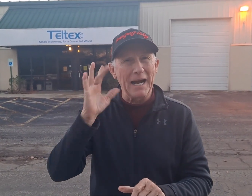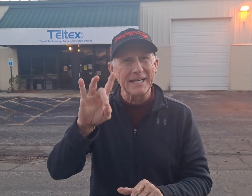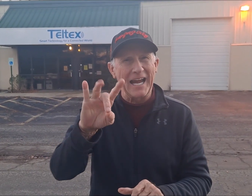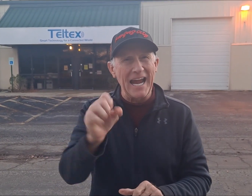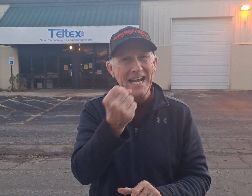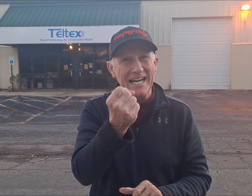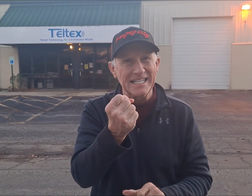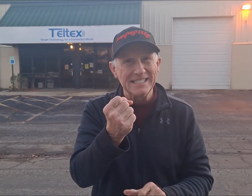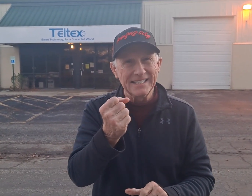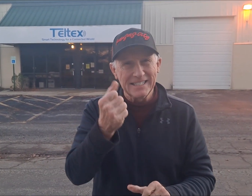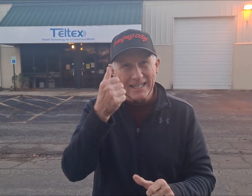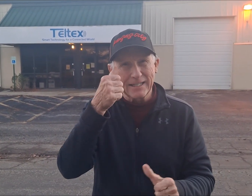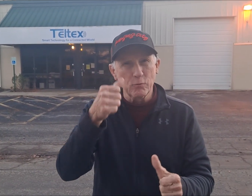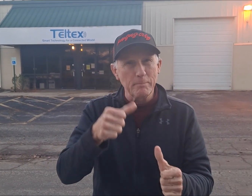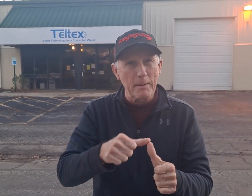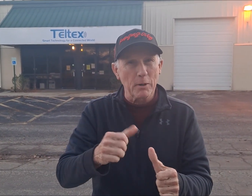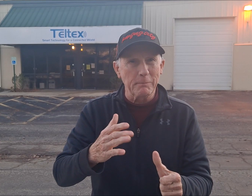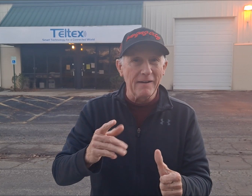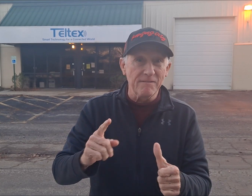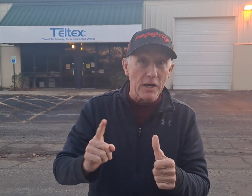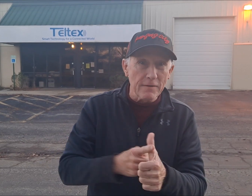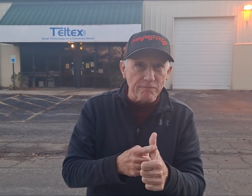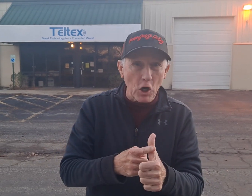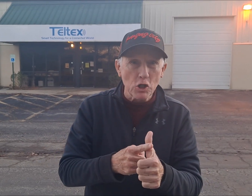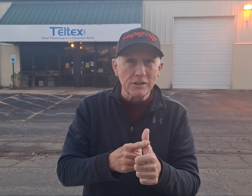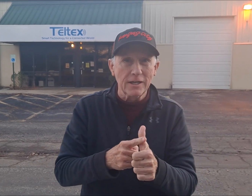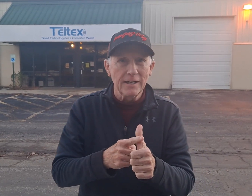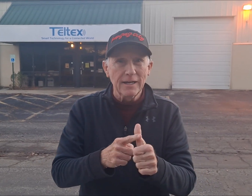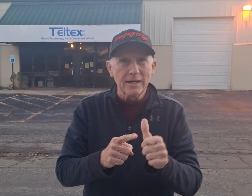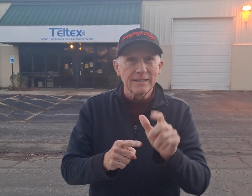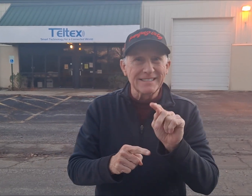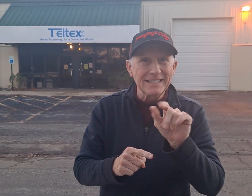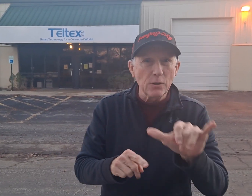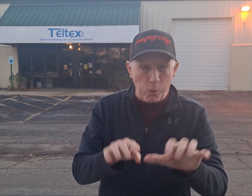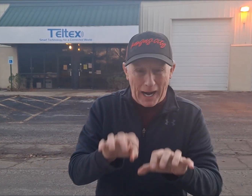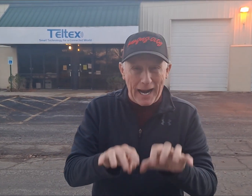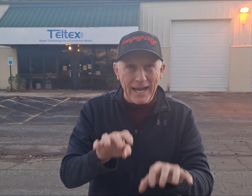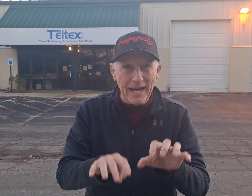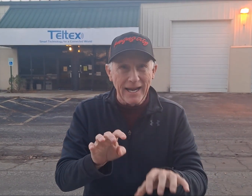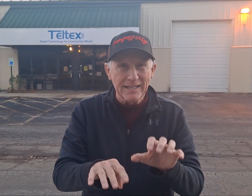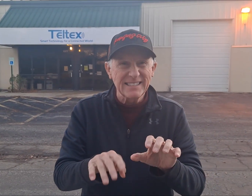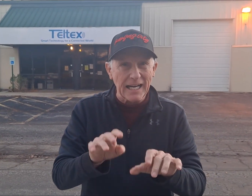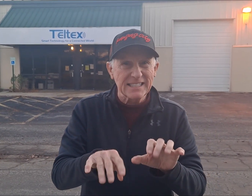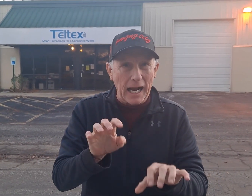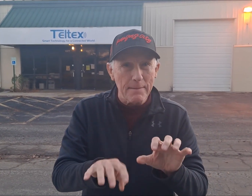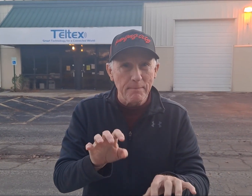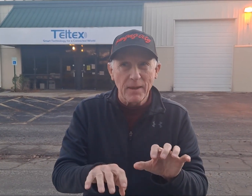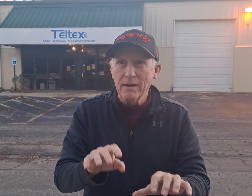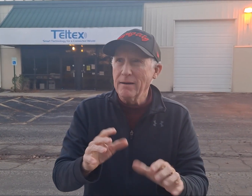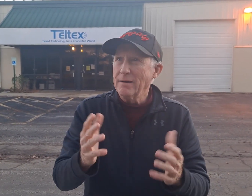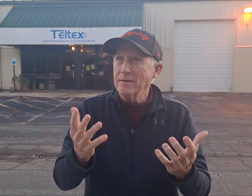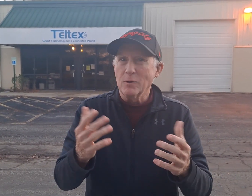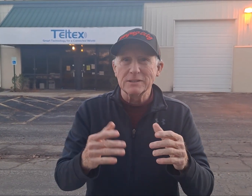in the 80s? I can remember my very first TTY Teletype was